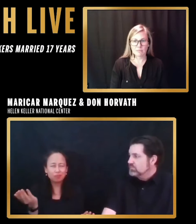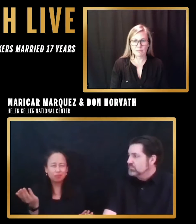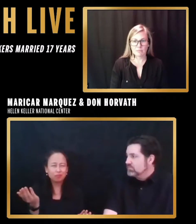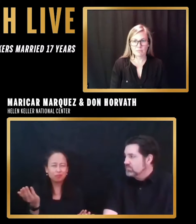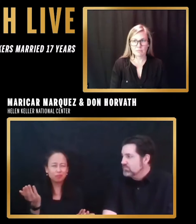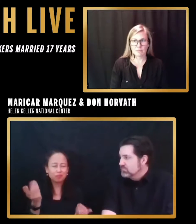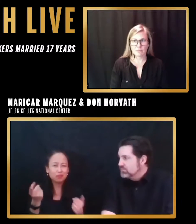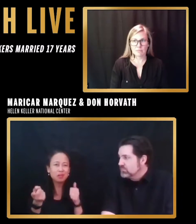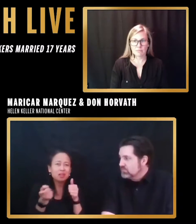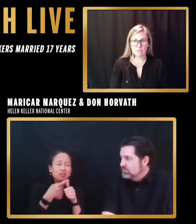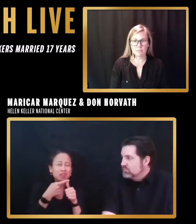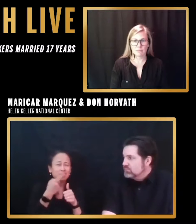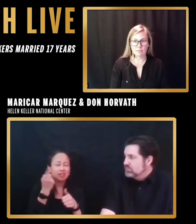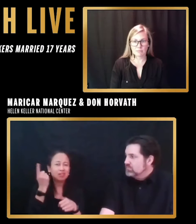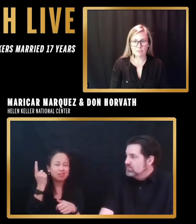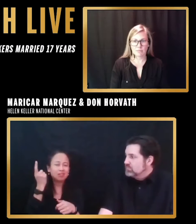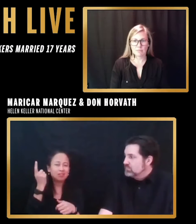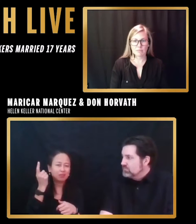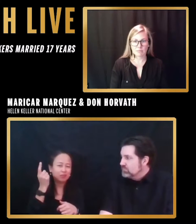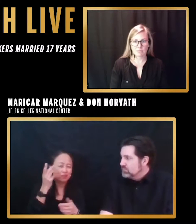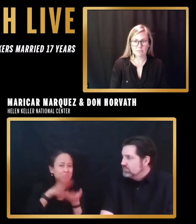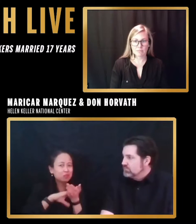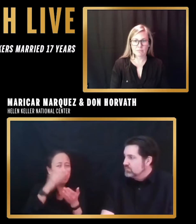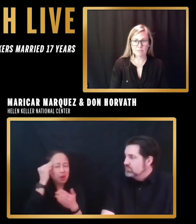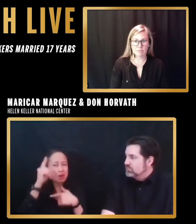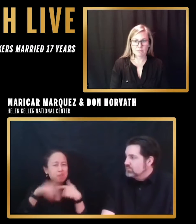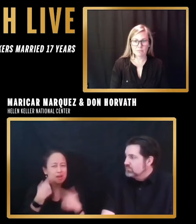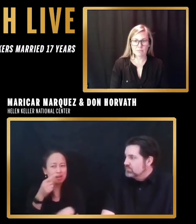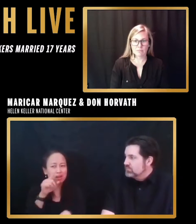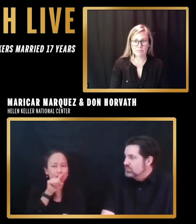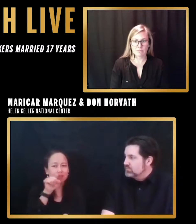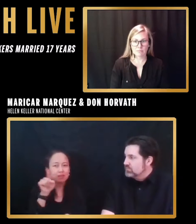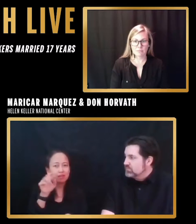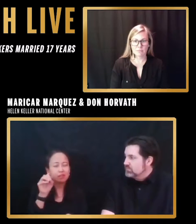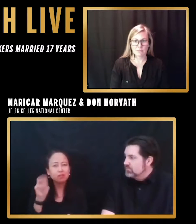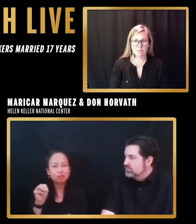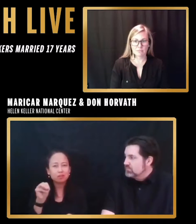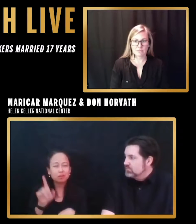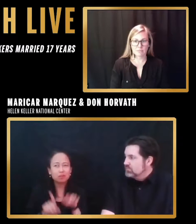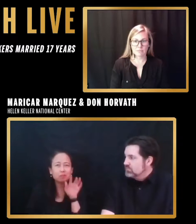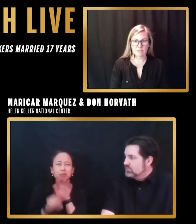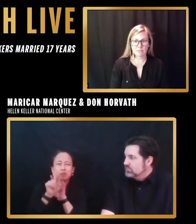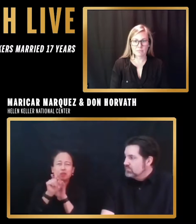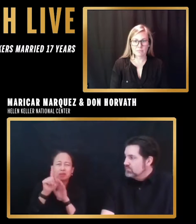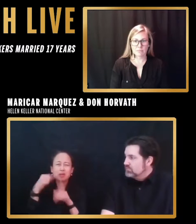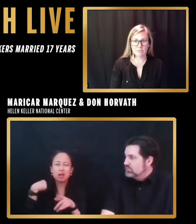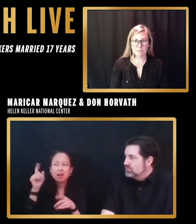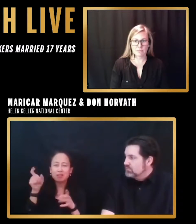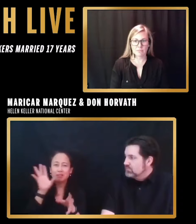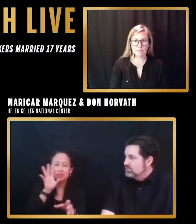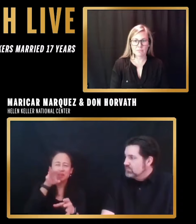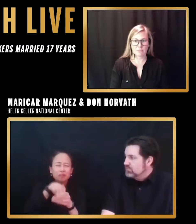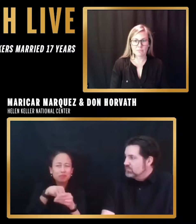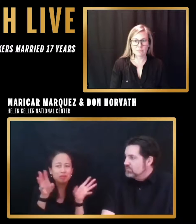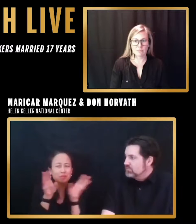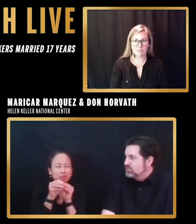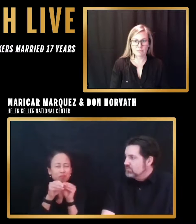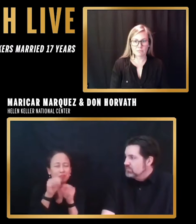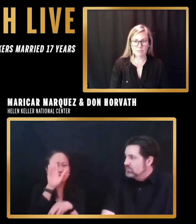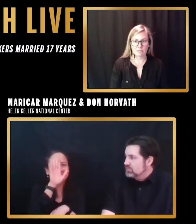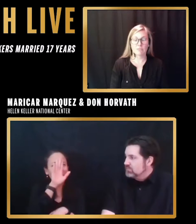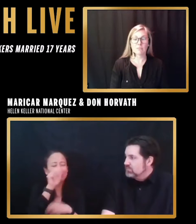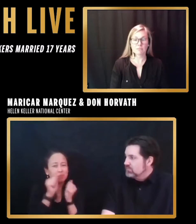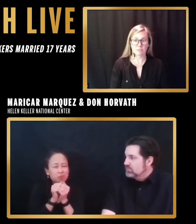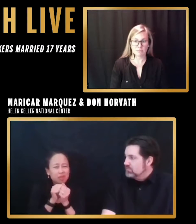do. So I can't have Dawn interpreting for me all day, every day. You know, Zoom is something